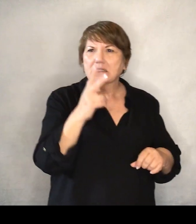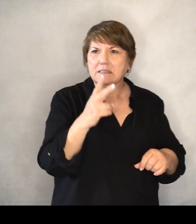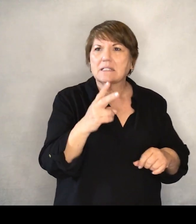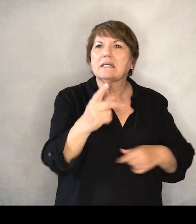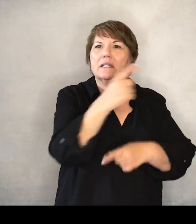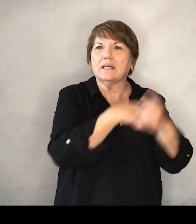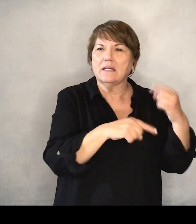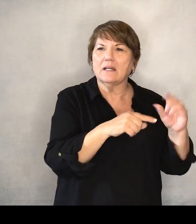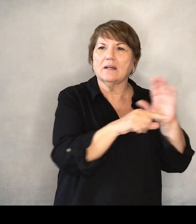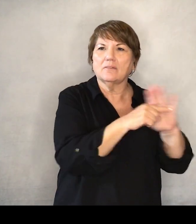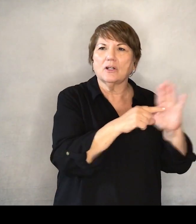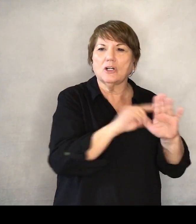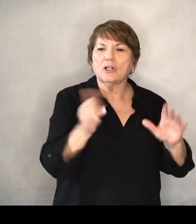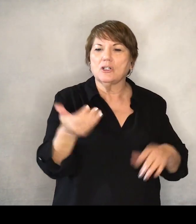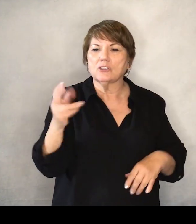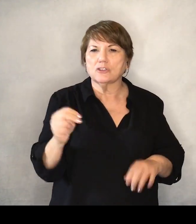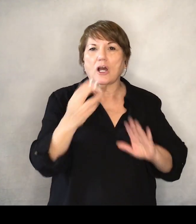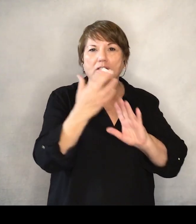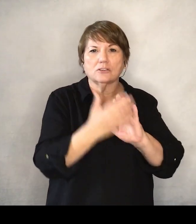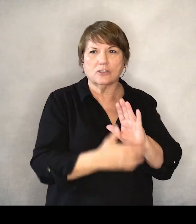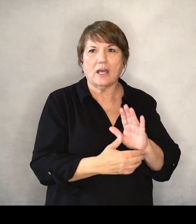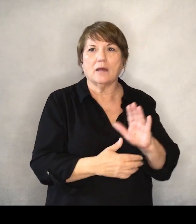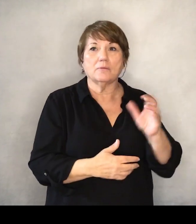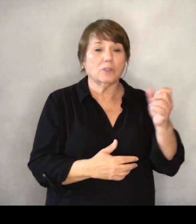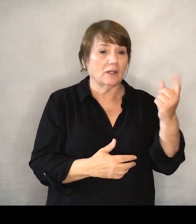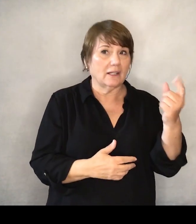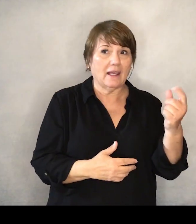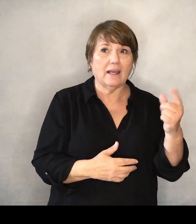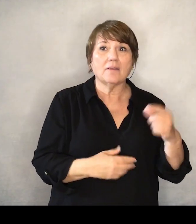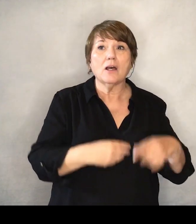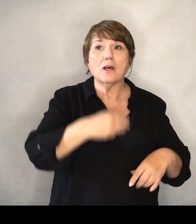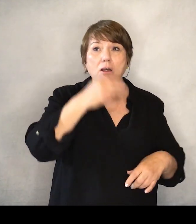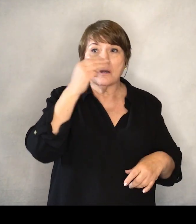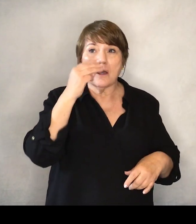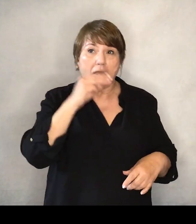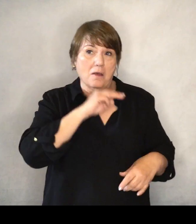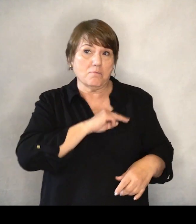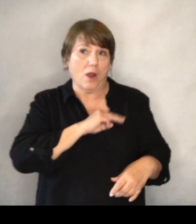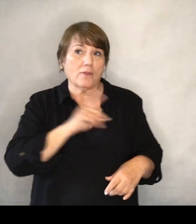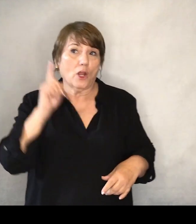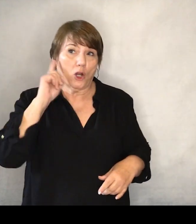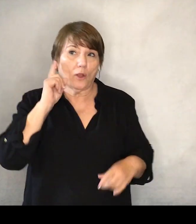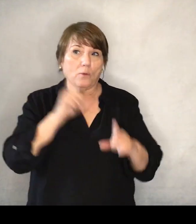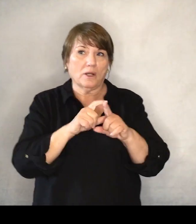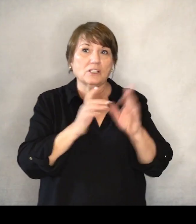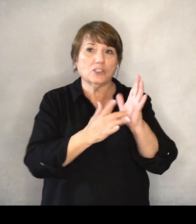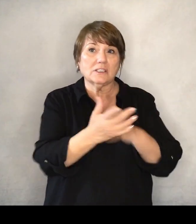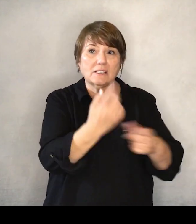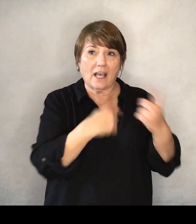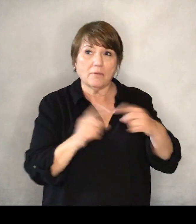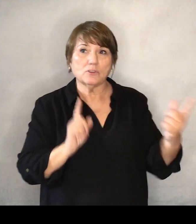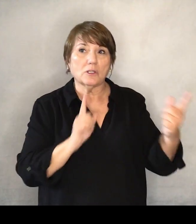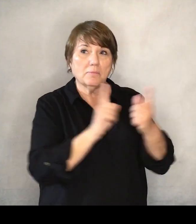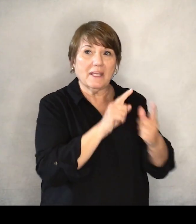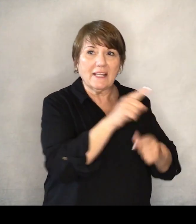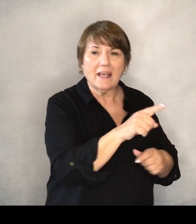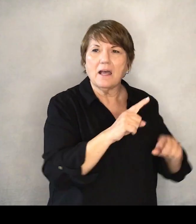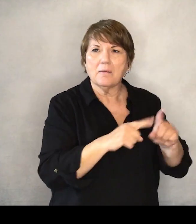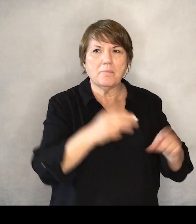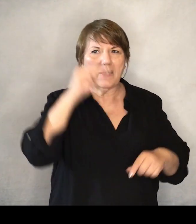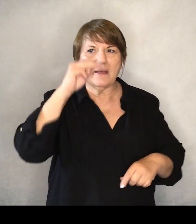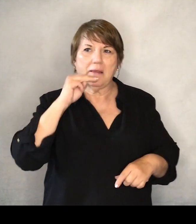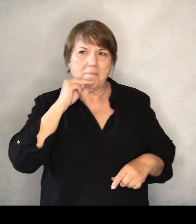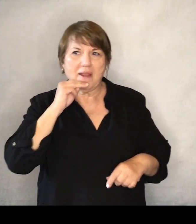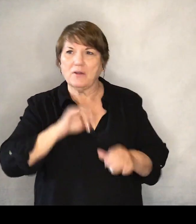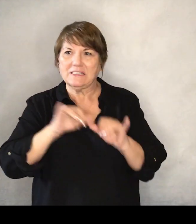few verses back in John 11. When Martha got word that Jesus was coming, she went to meet him, but Mary